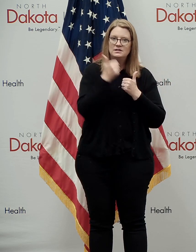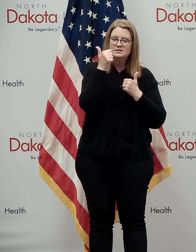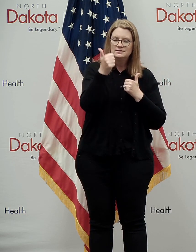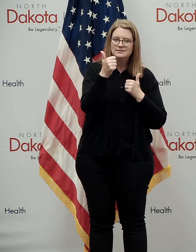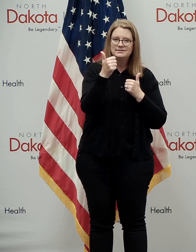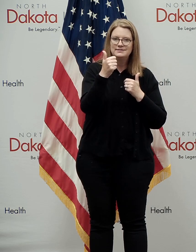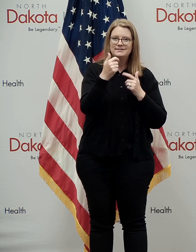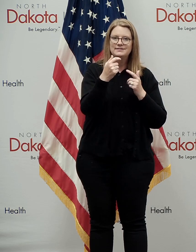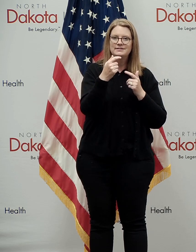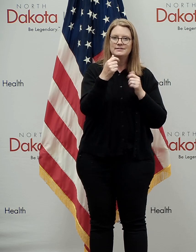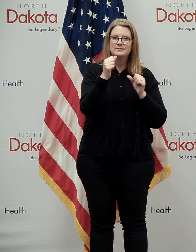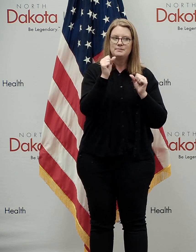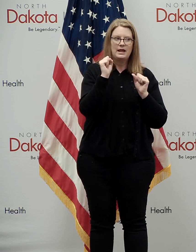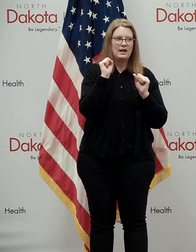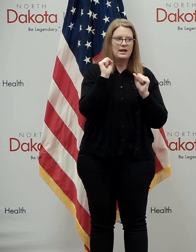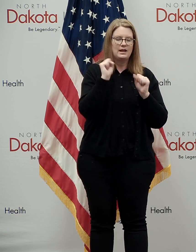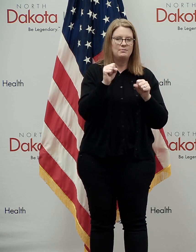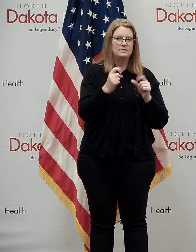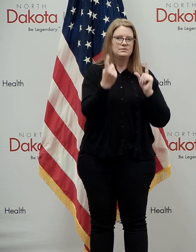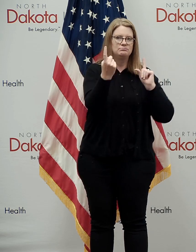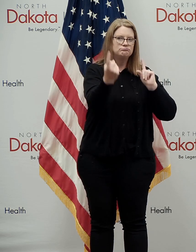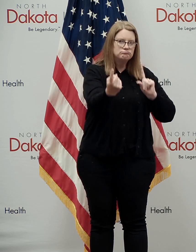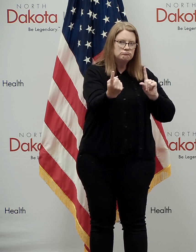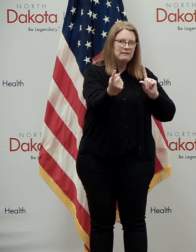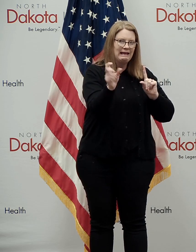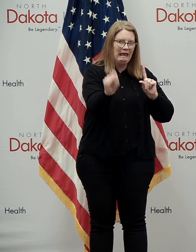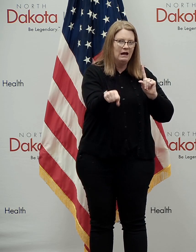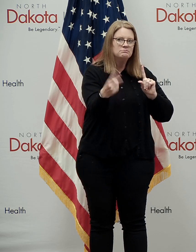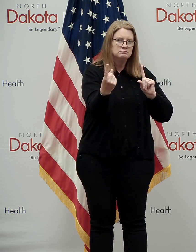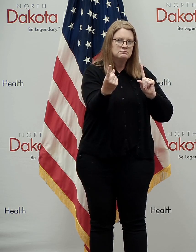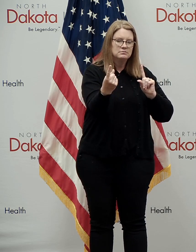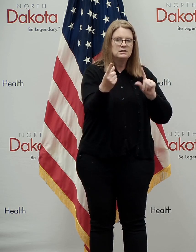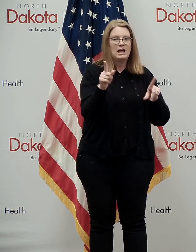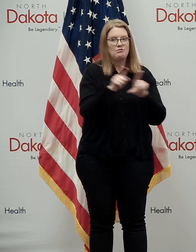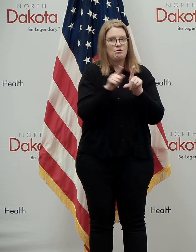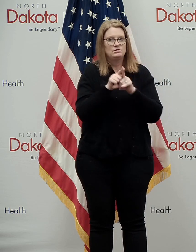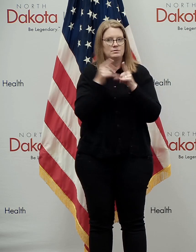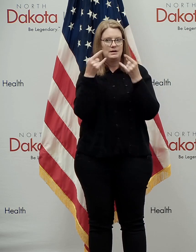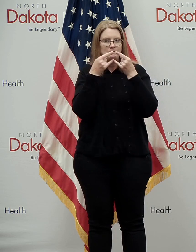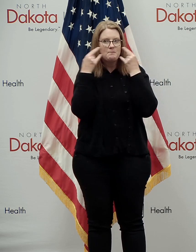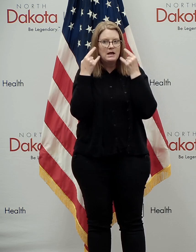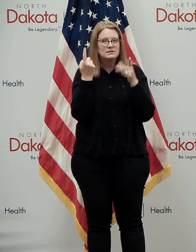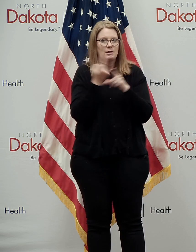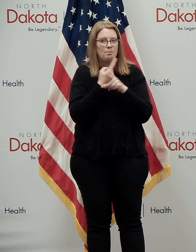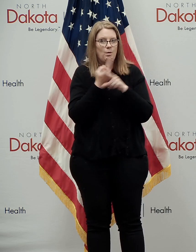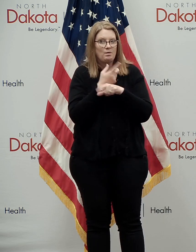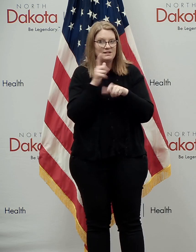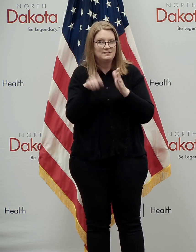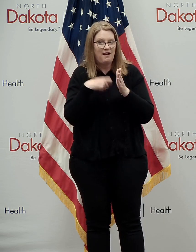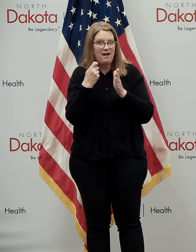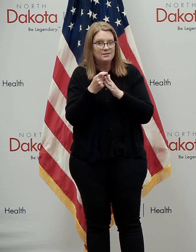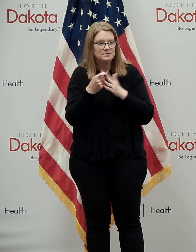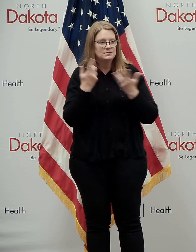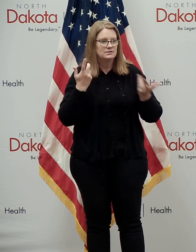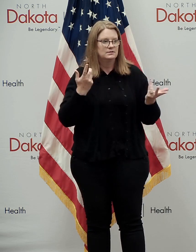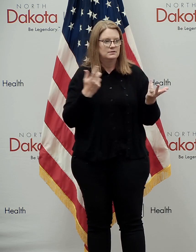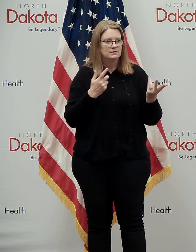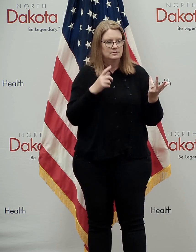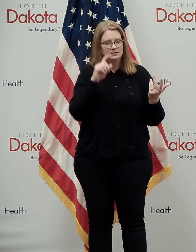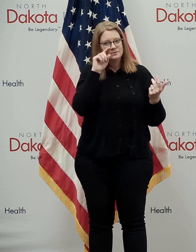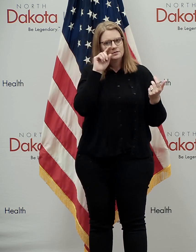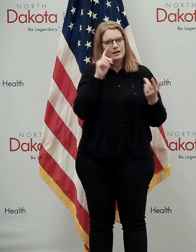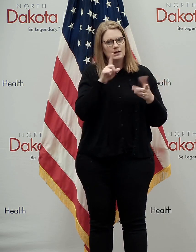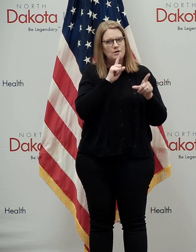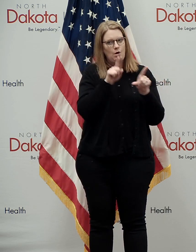distancing, they'll ensure social distancing while they're wearing masks at appropriate times and having